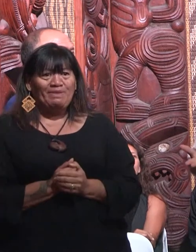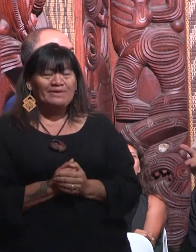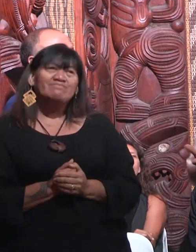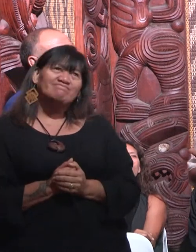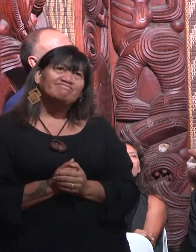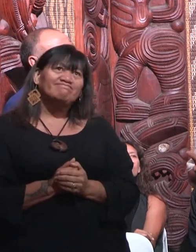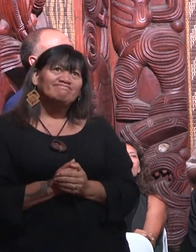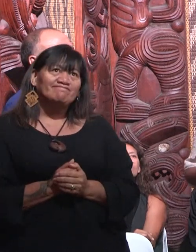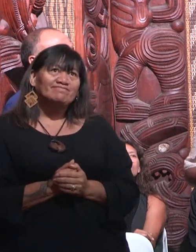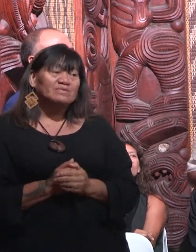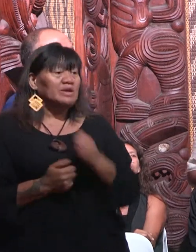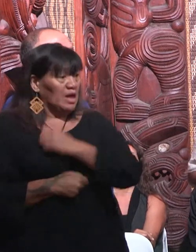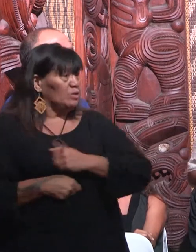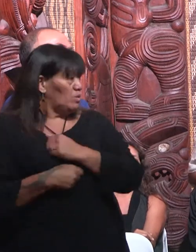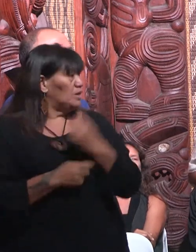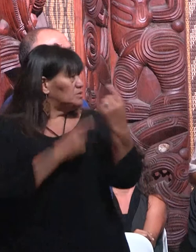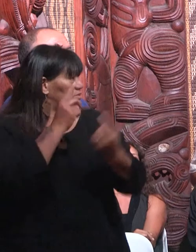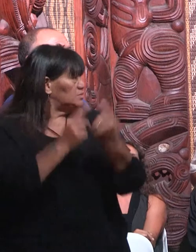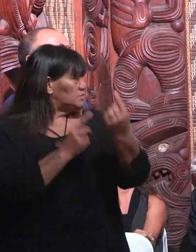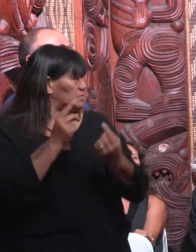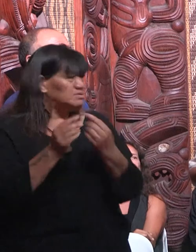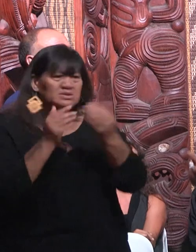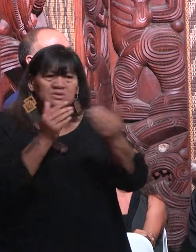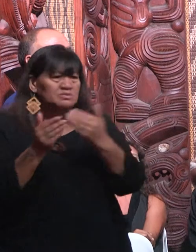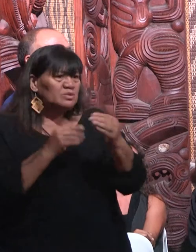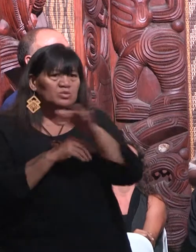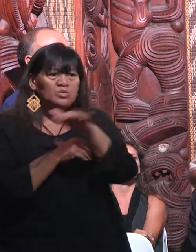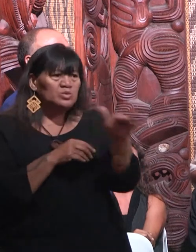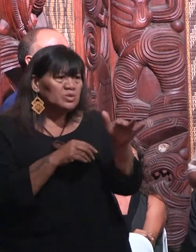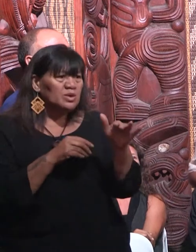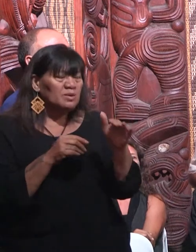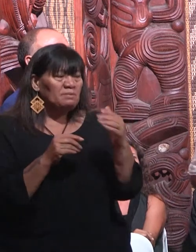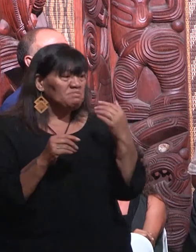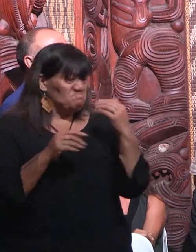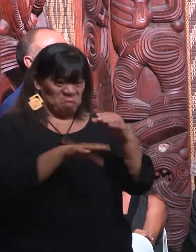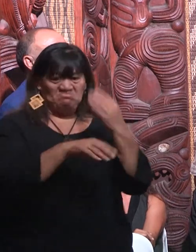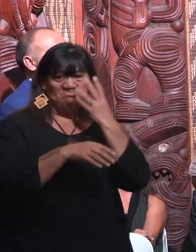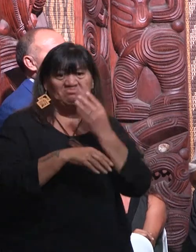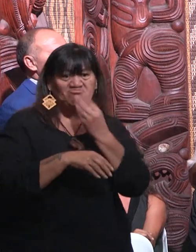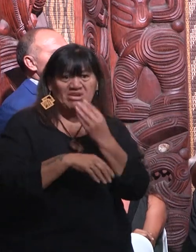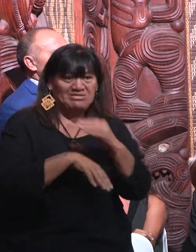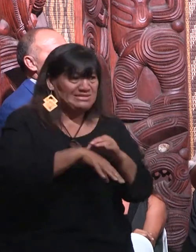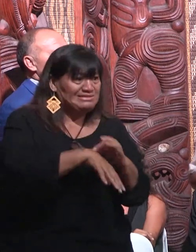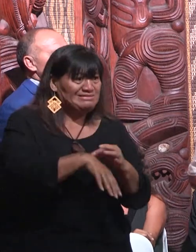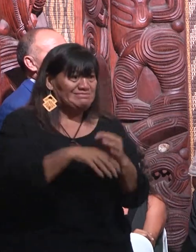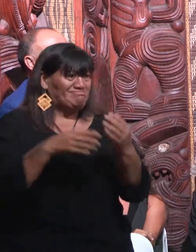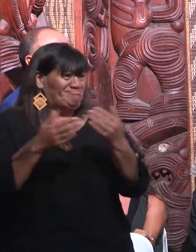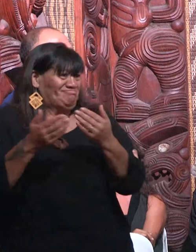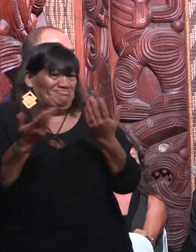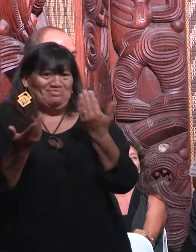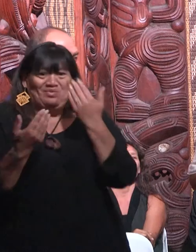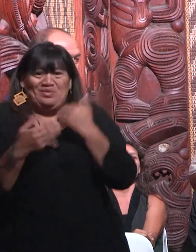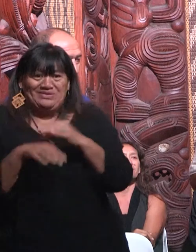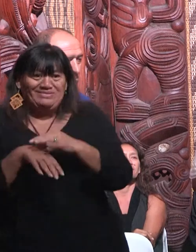ko te aroha te tahi ki te tahi, ahatia ko wai, mangu praone mā, ka tautoko atu i